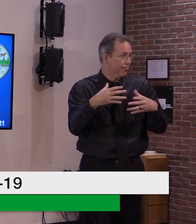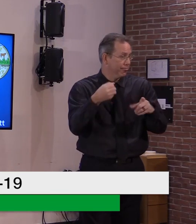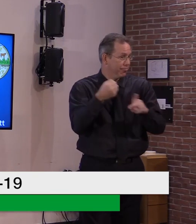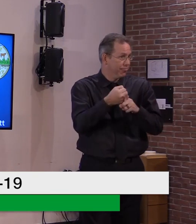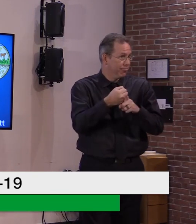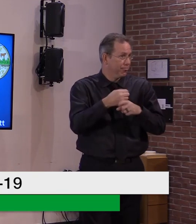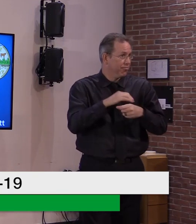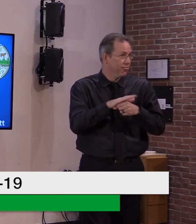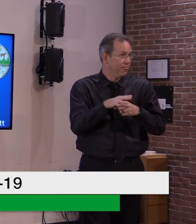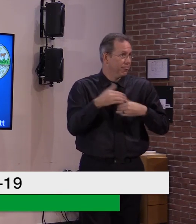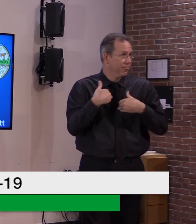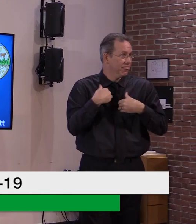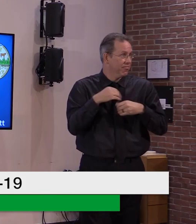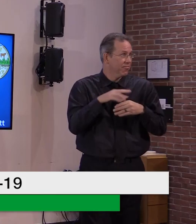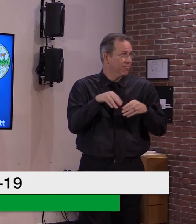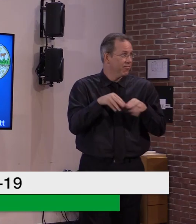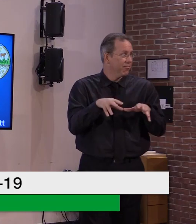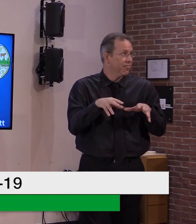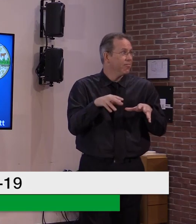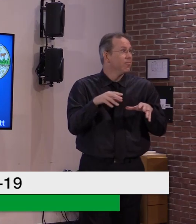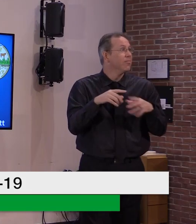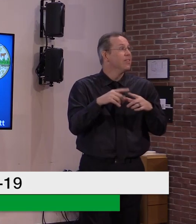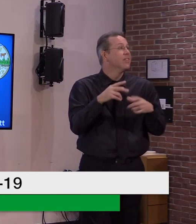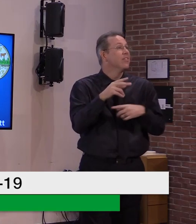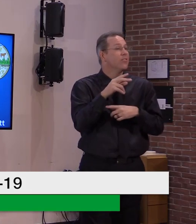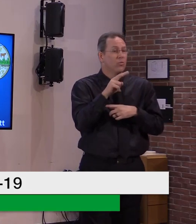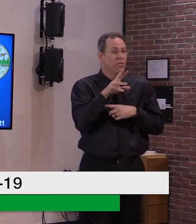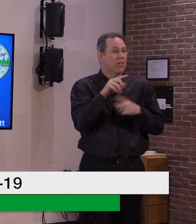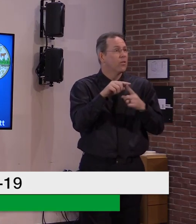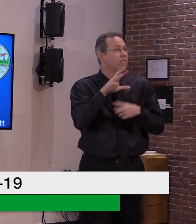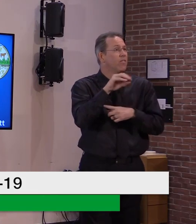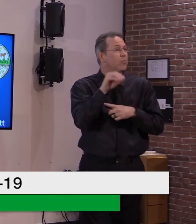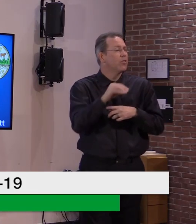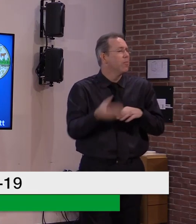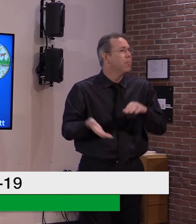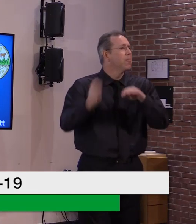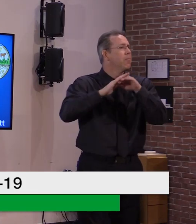positive are somewhere between 25 and 50 i believe